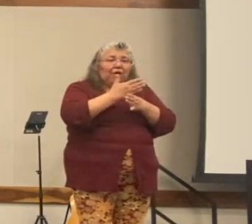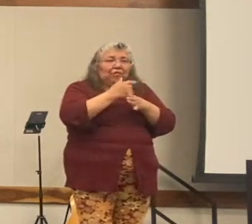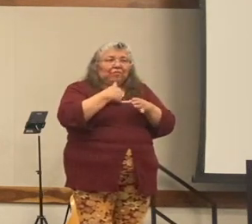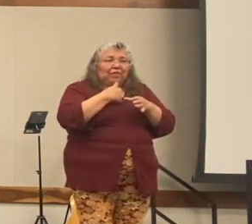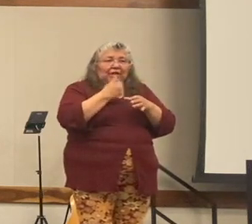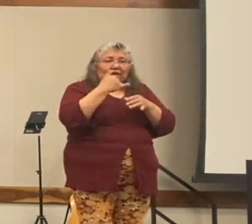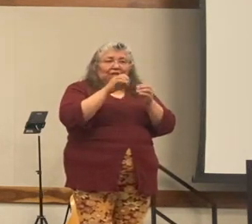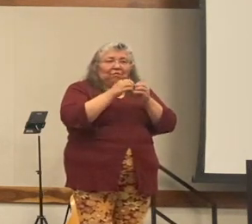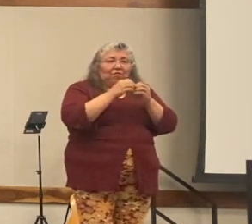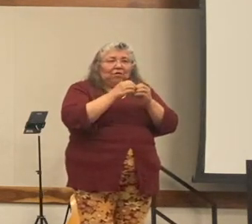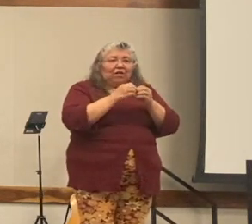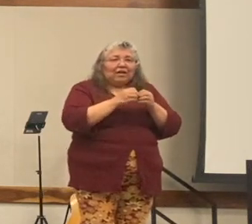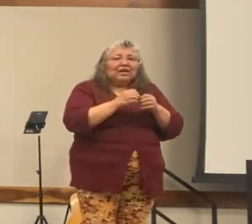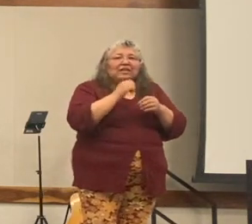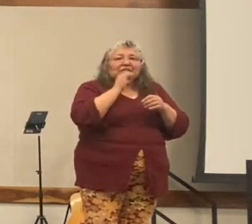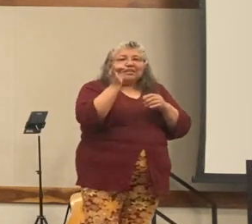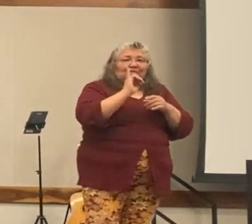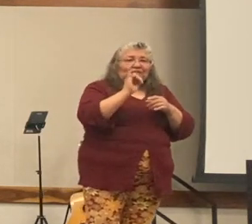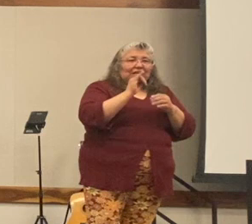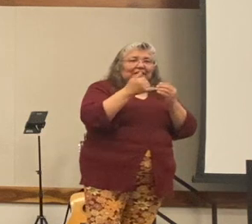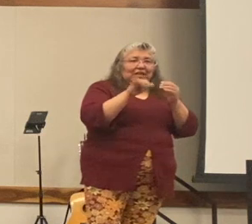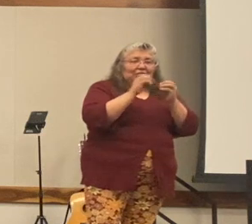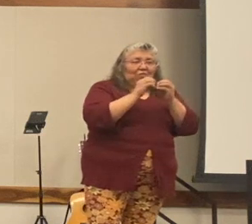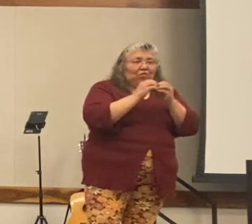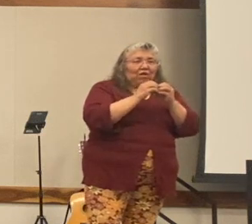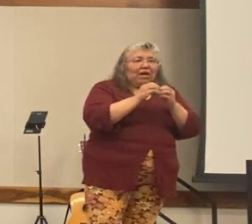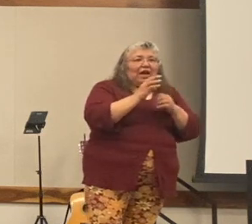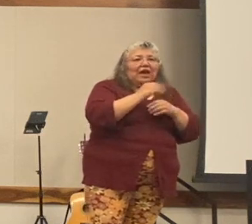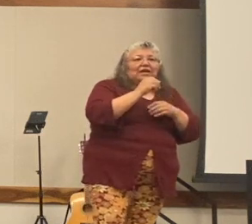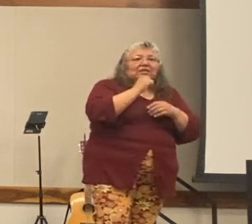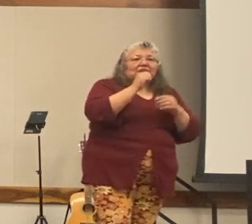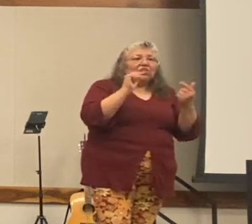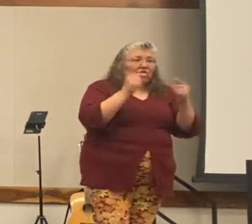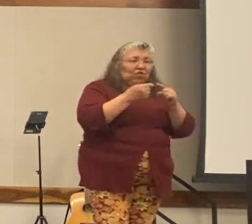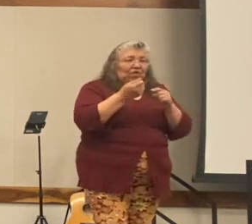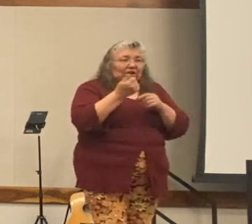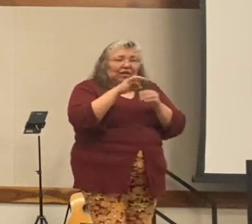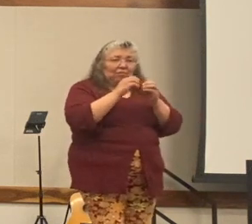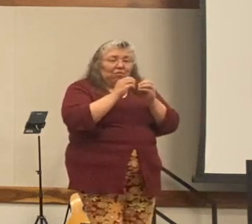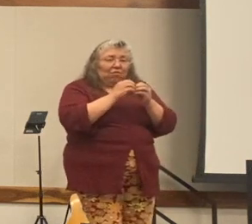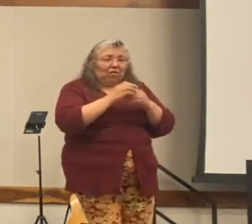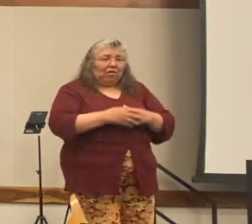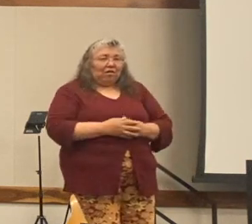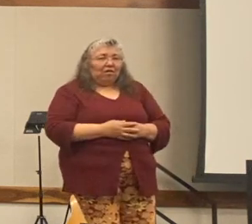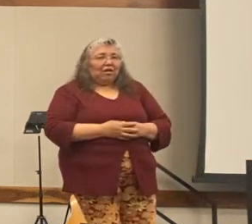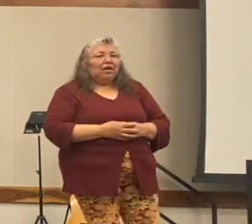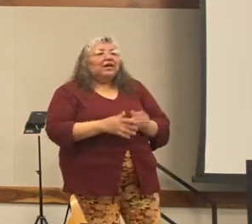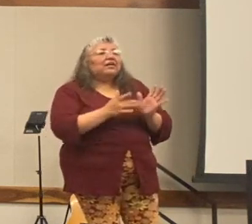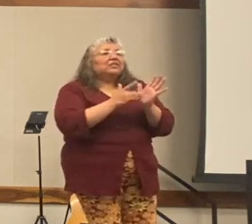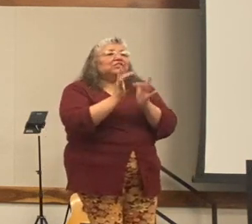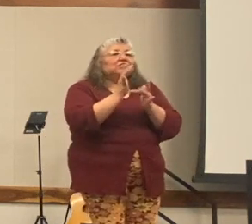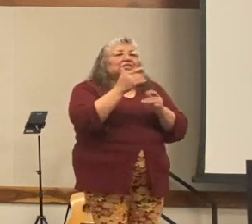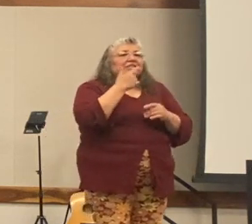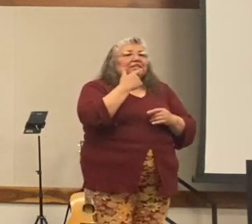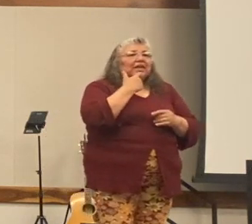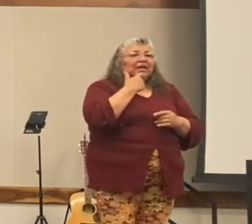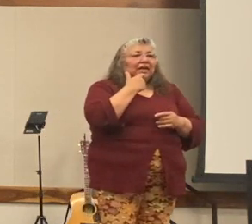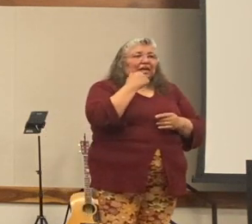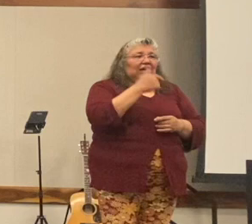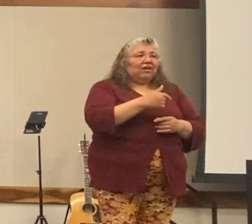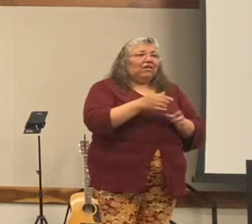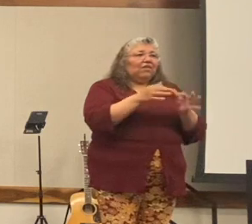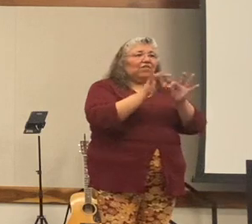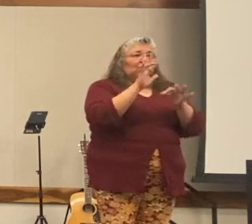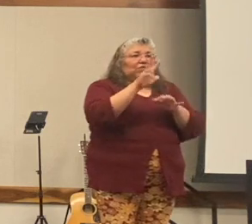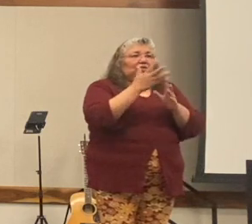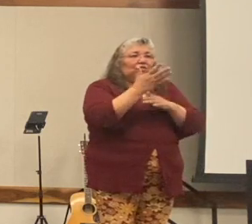anymore. And it's not infected anymore. And it doesn't hurt anymore. And Jesus is saying here in verses 3